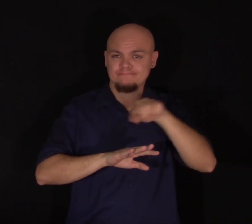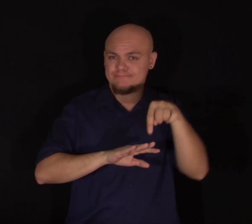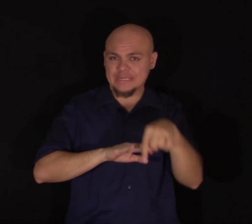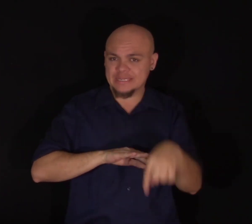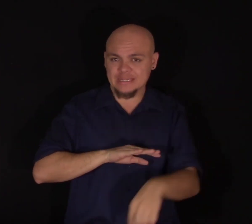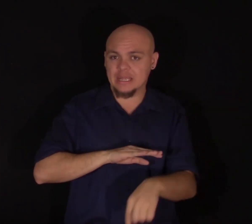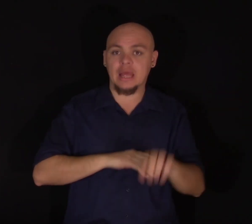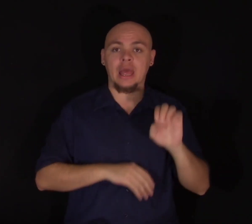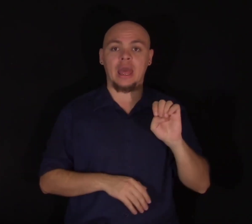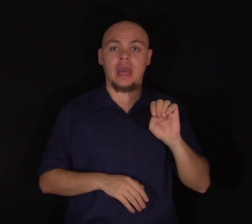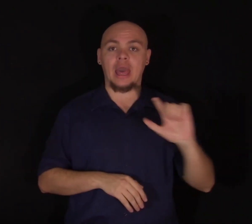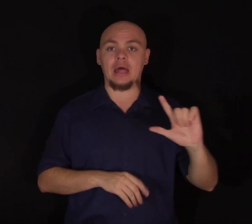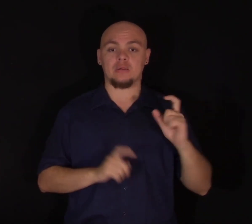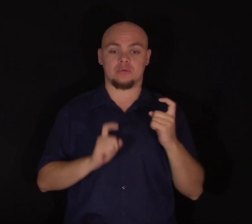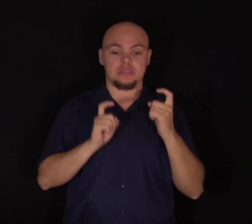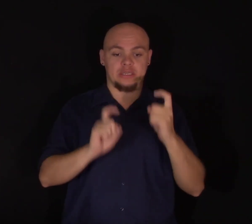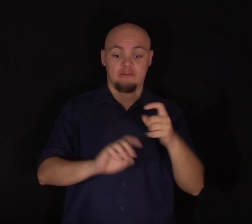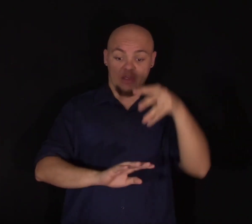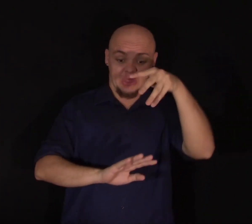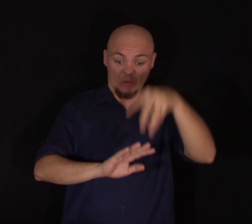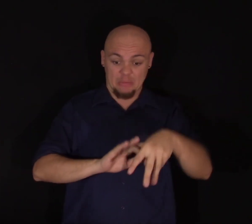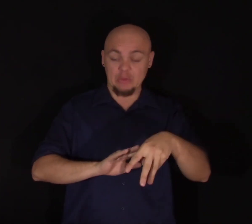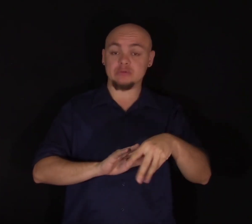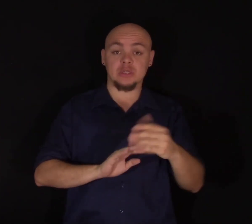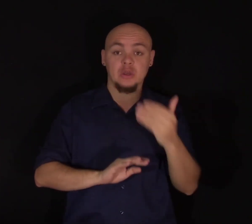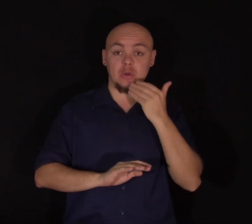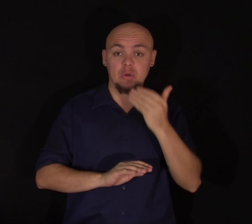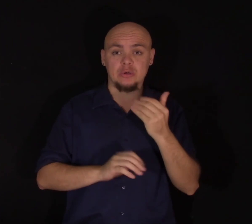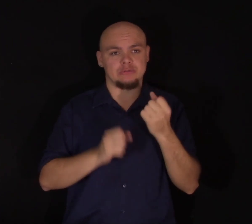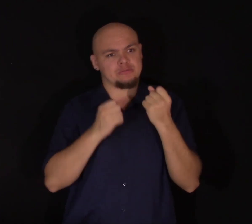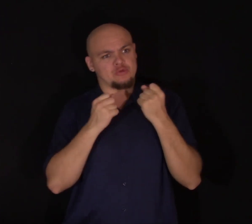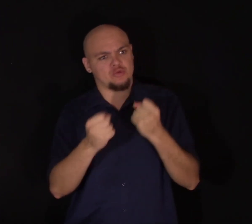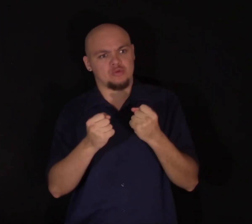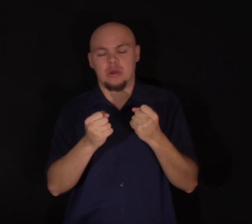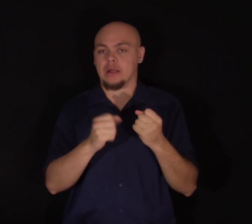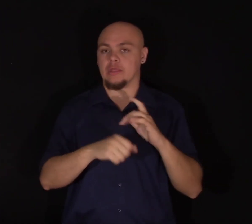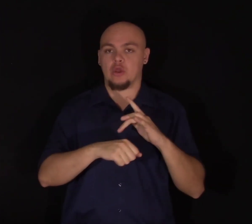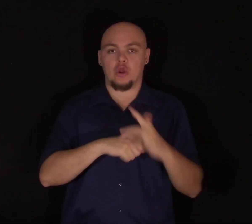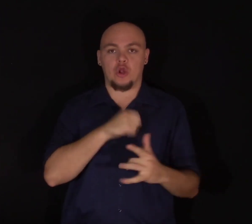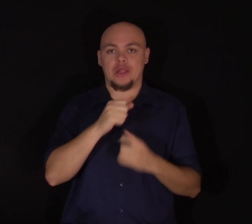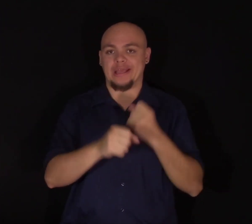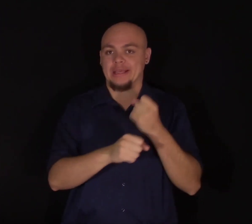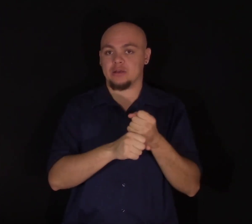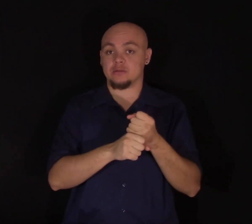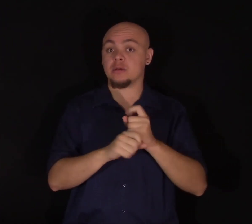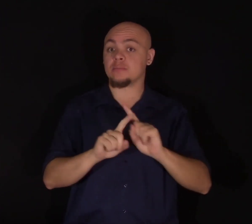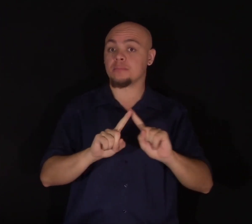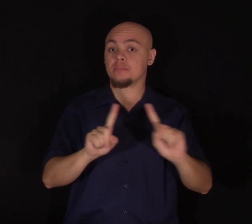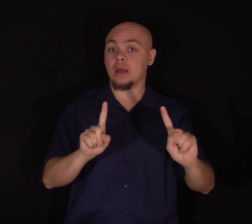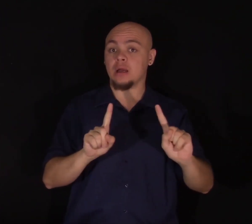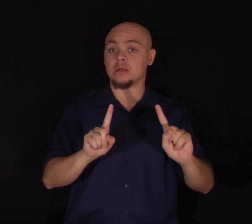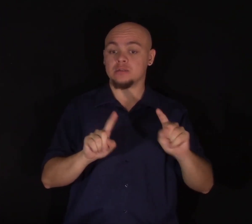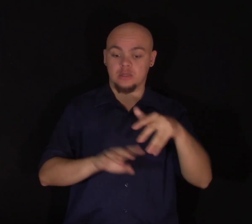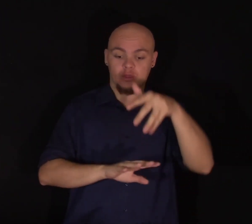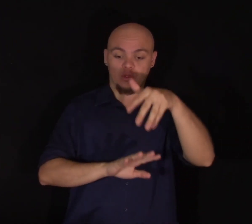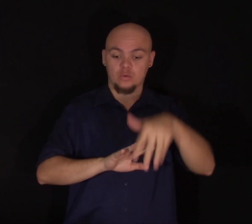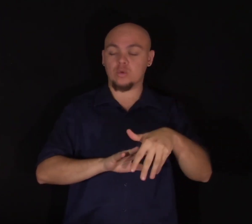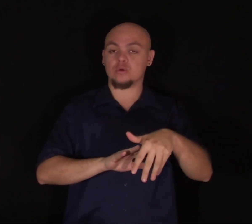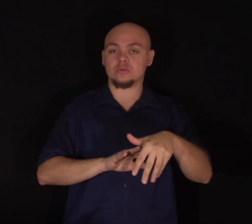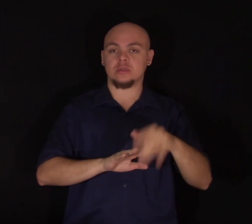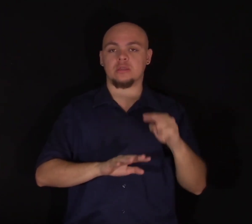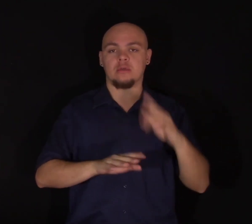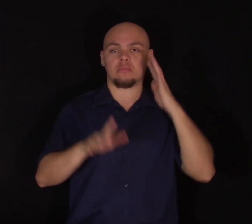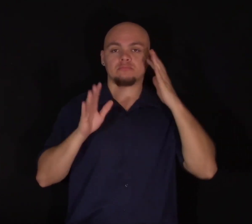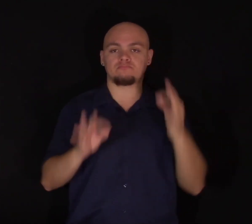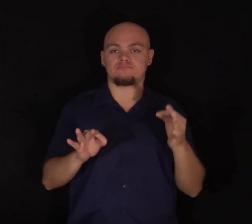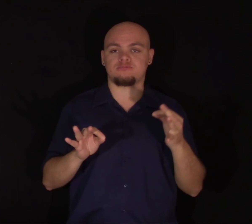Elle wasn't given the roots that one would hope in her early years. But still, those roots have been determined. They have